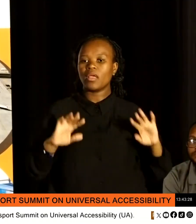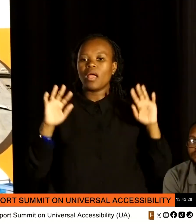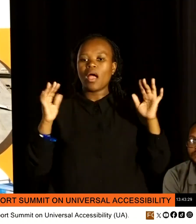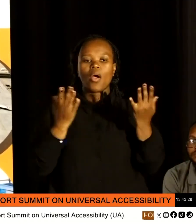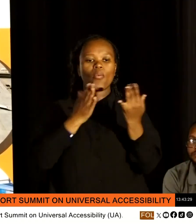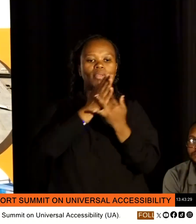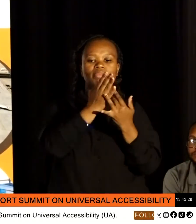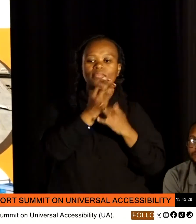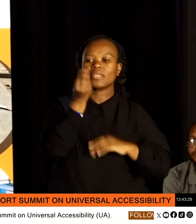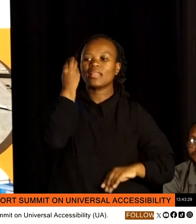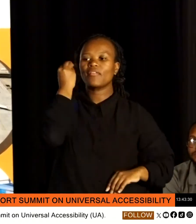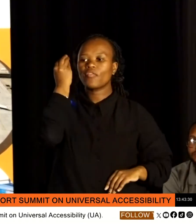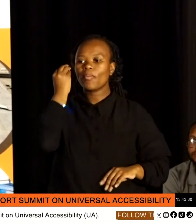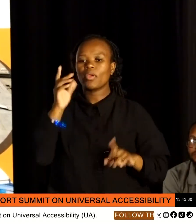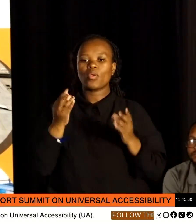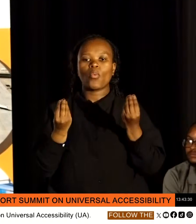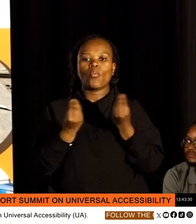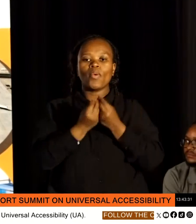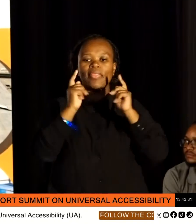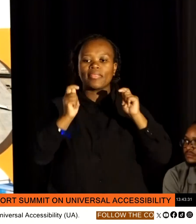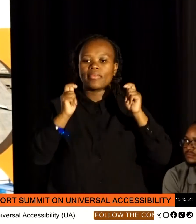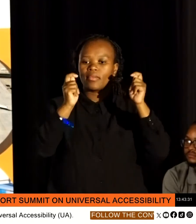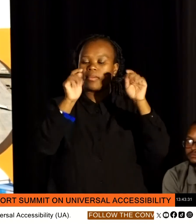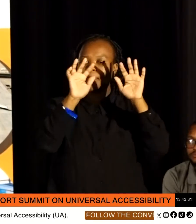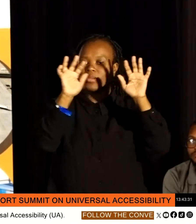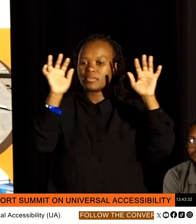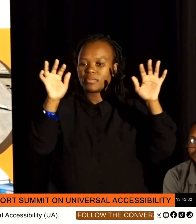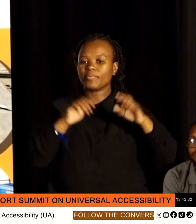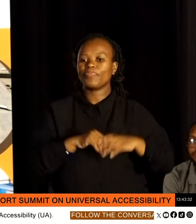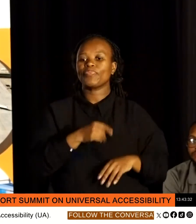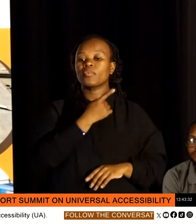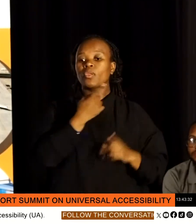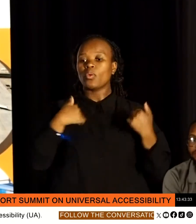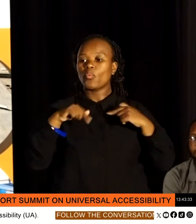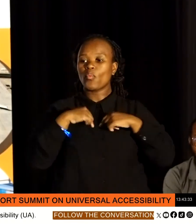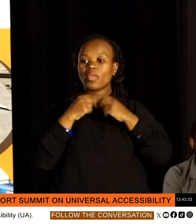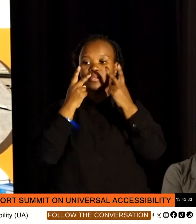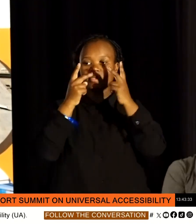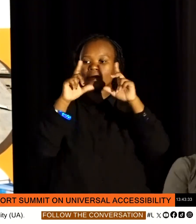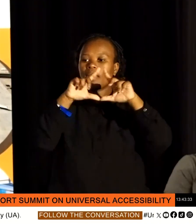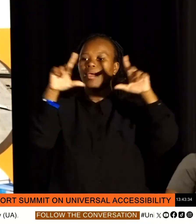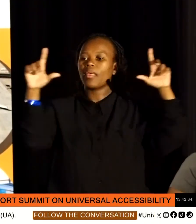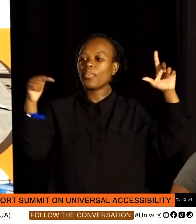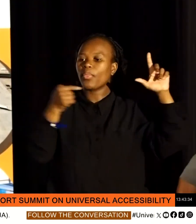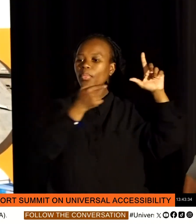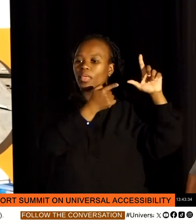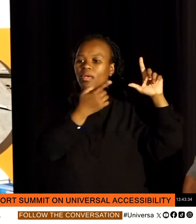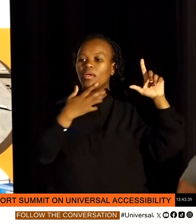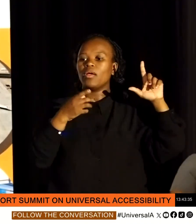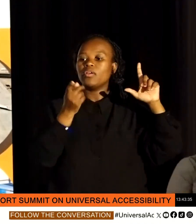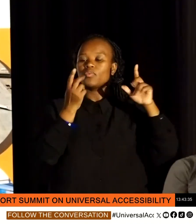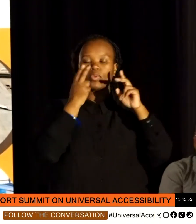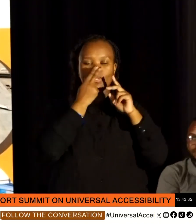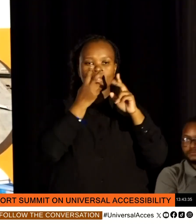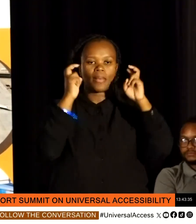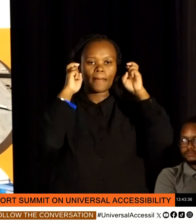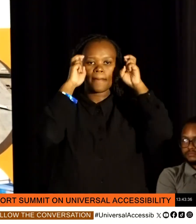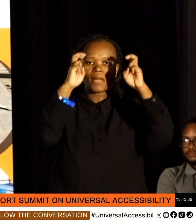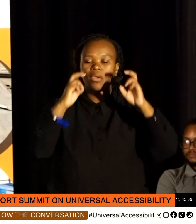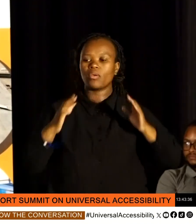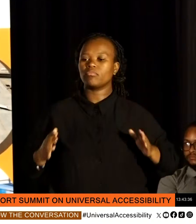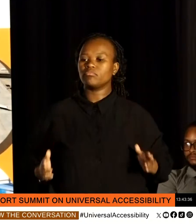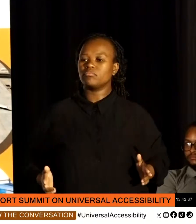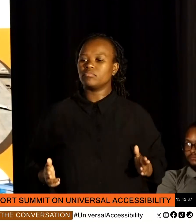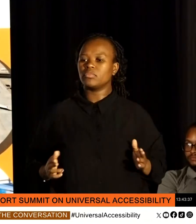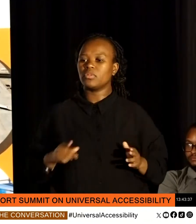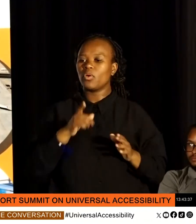accessible information on public transport. We see a dynamic screen inside a booth at a train and a bus, commonly